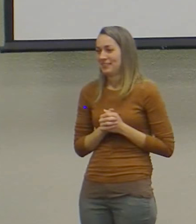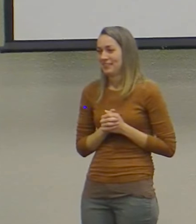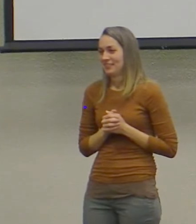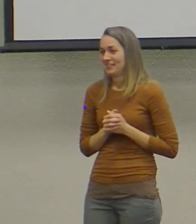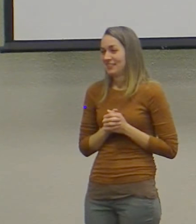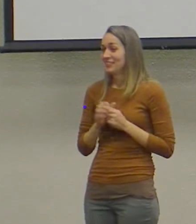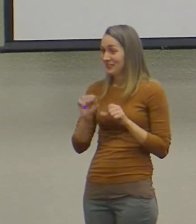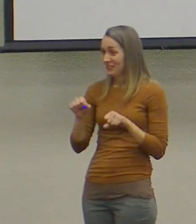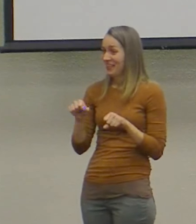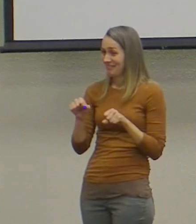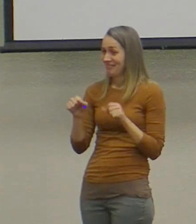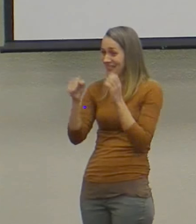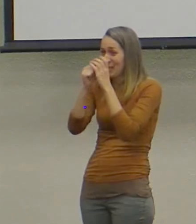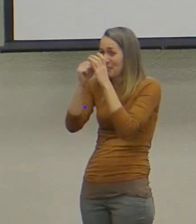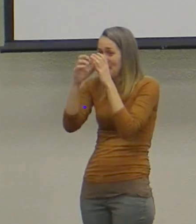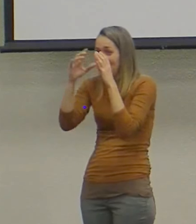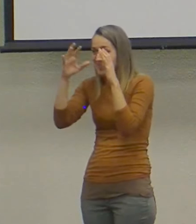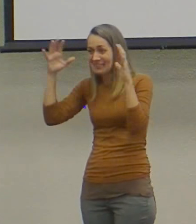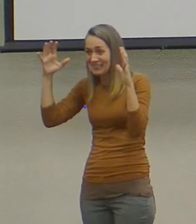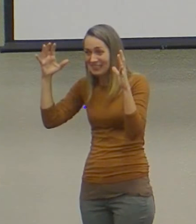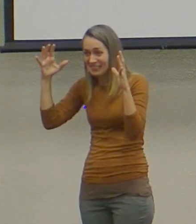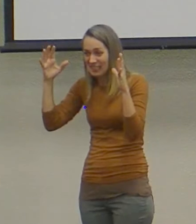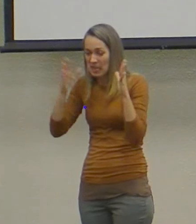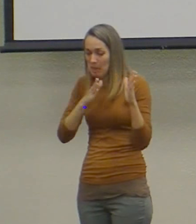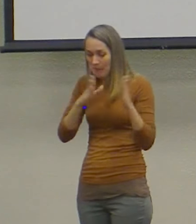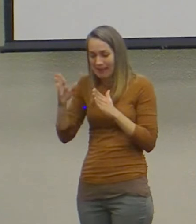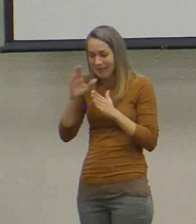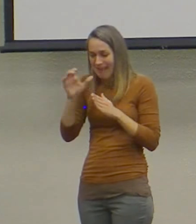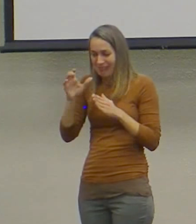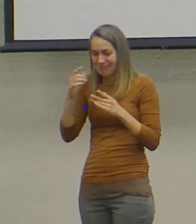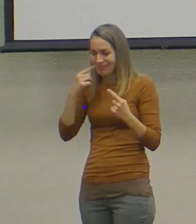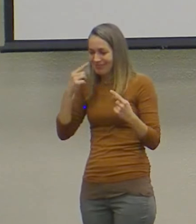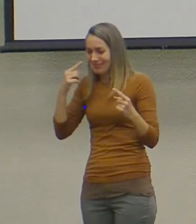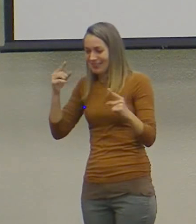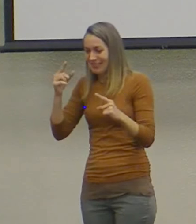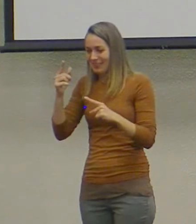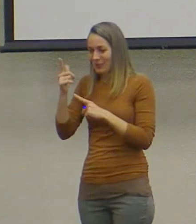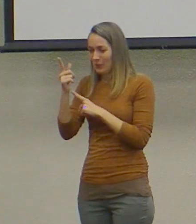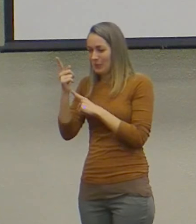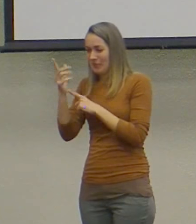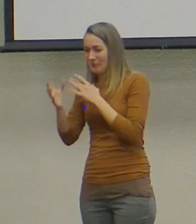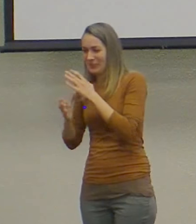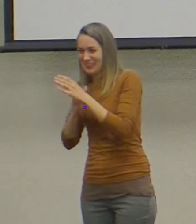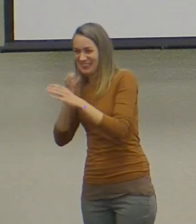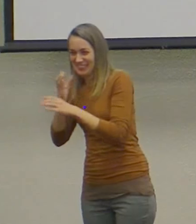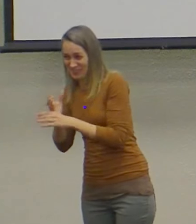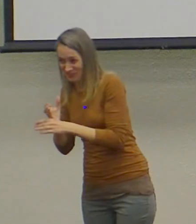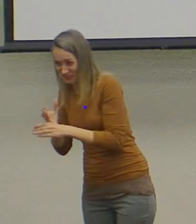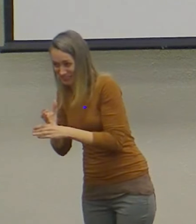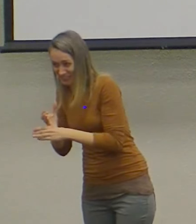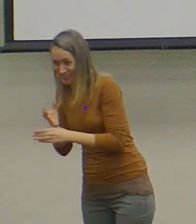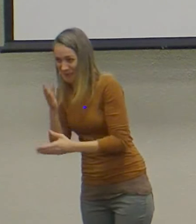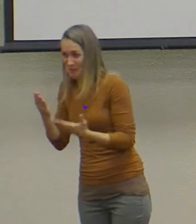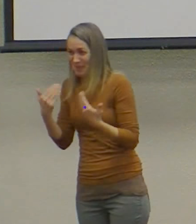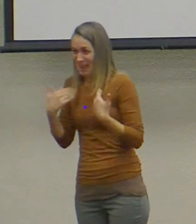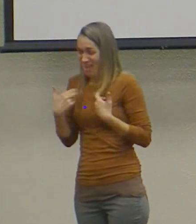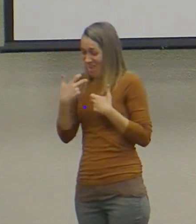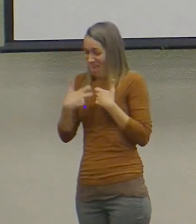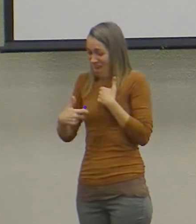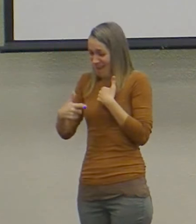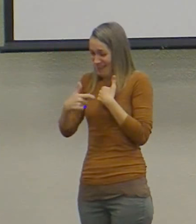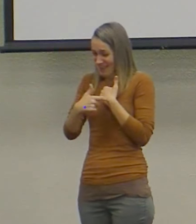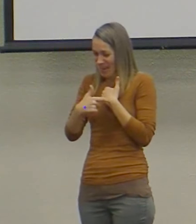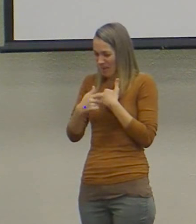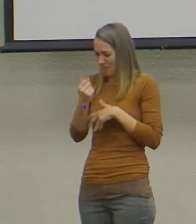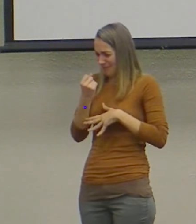As you can see, that strategy is not going to work real well in the 21st century. In fact, we're going to have a very hard time understanding